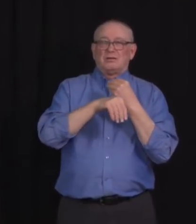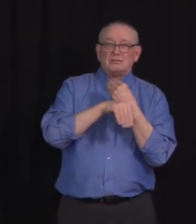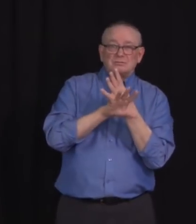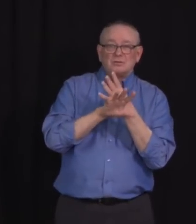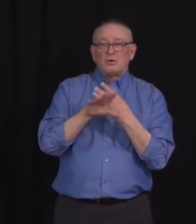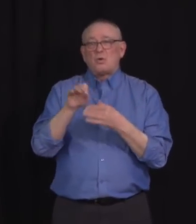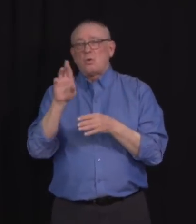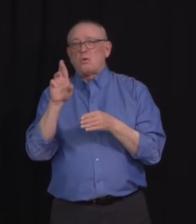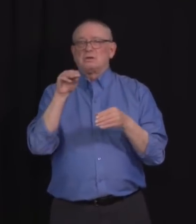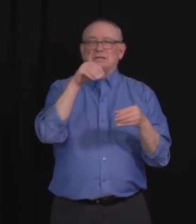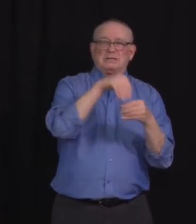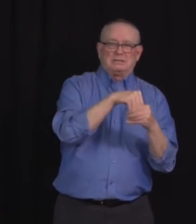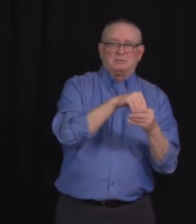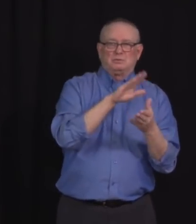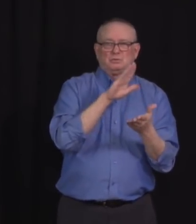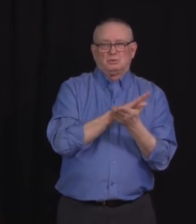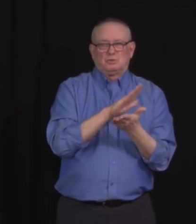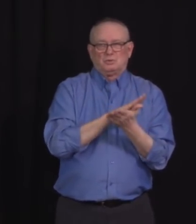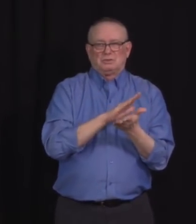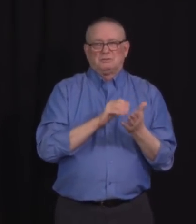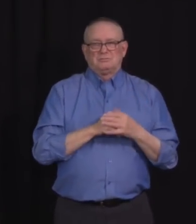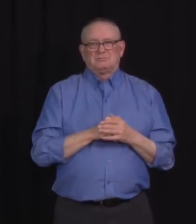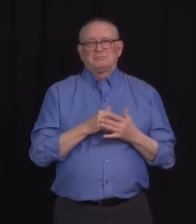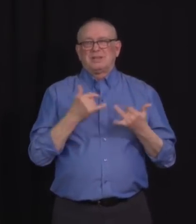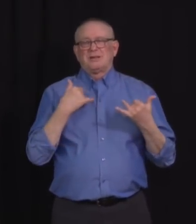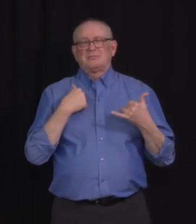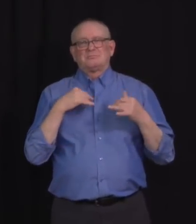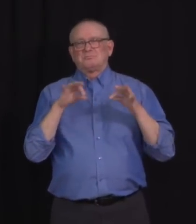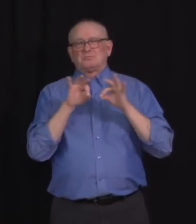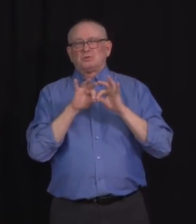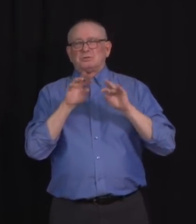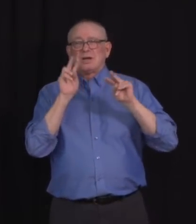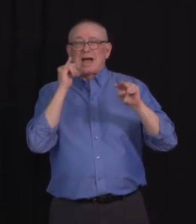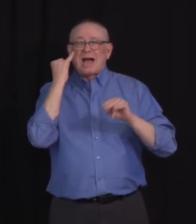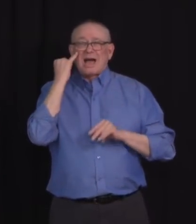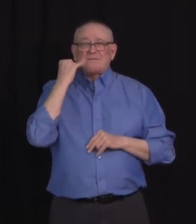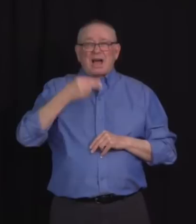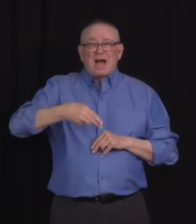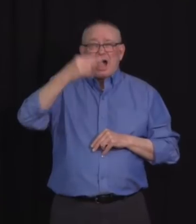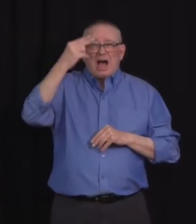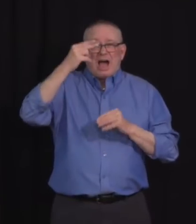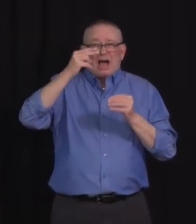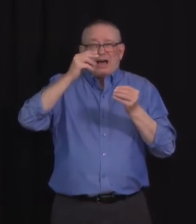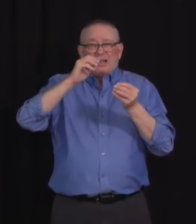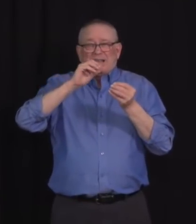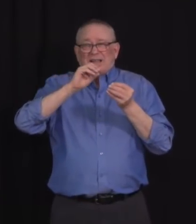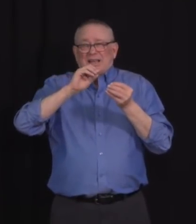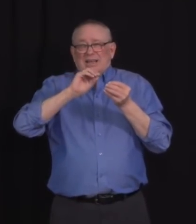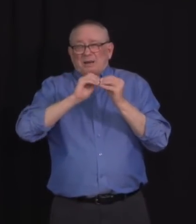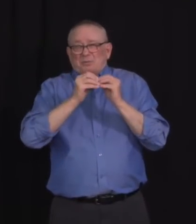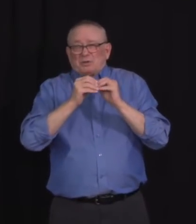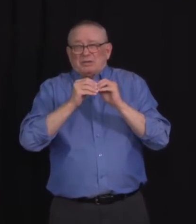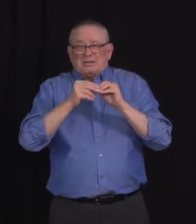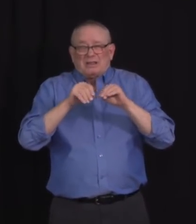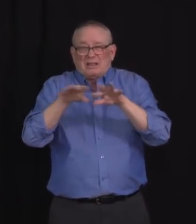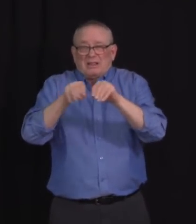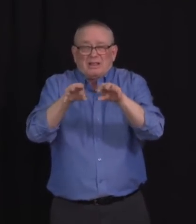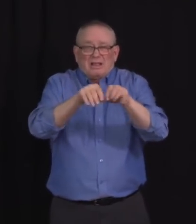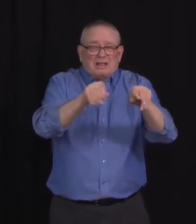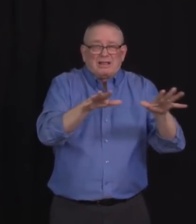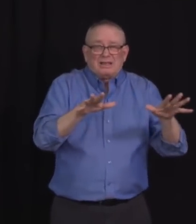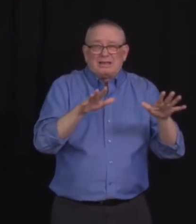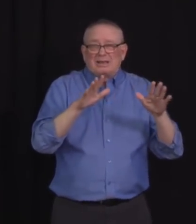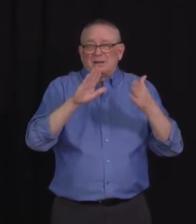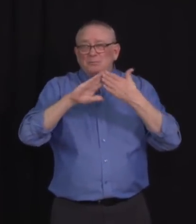high in the community, when we have high community transmission, that can impact schools with respect to exposures that happen. To